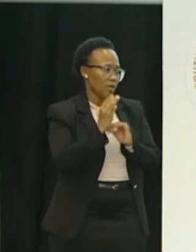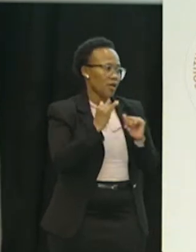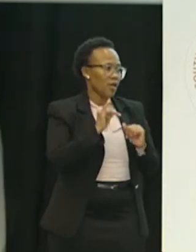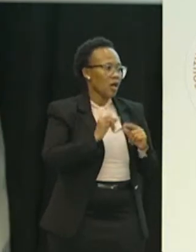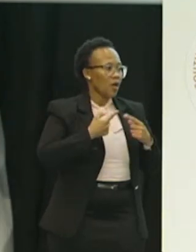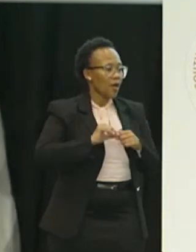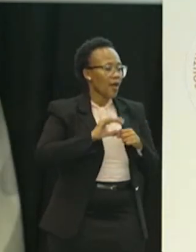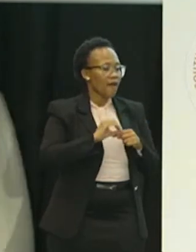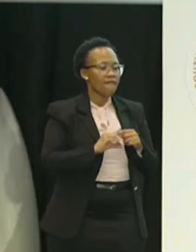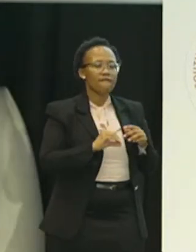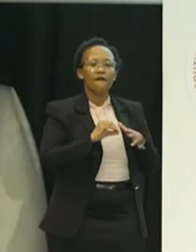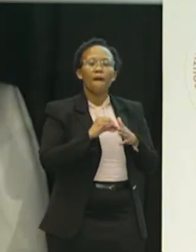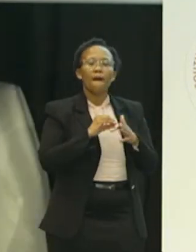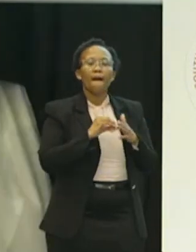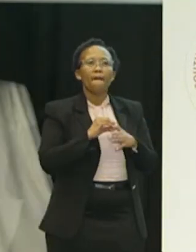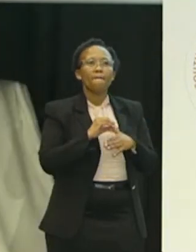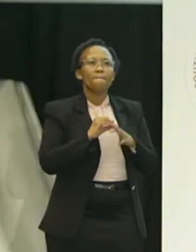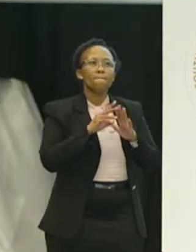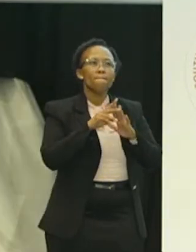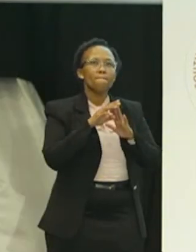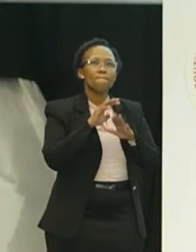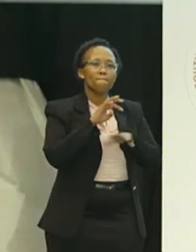have been refused